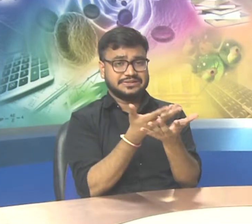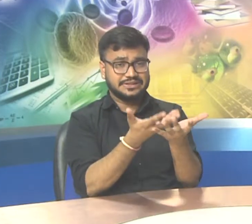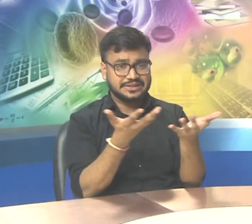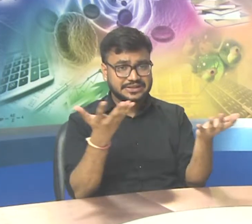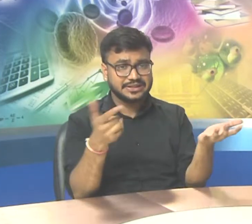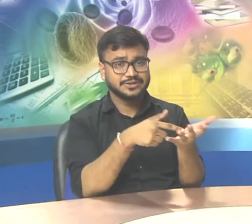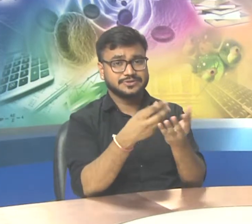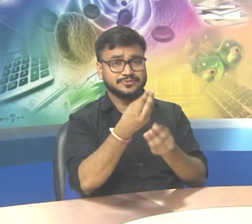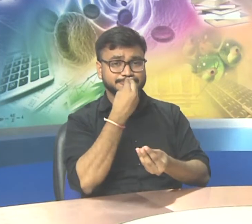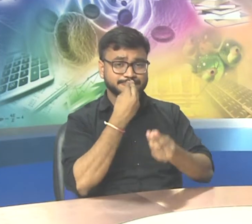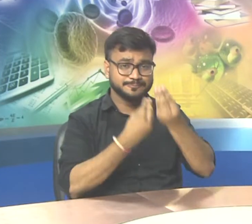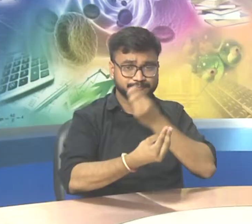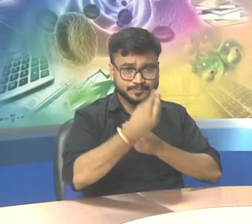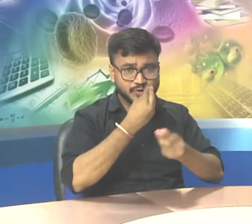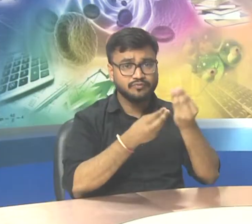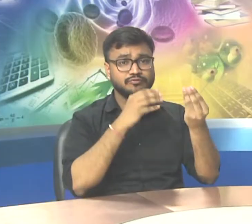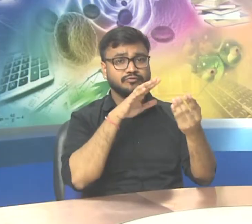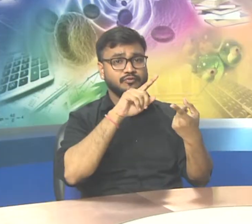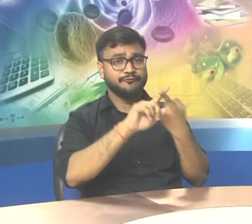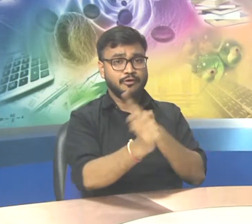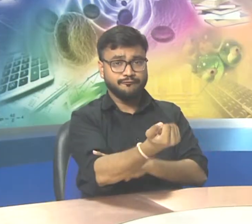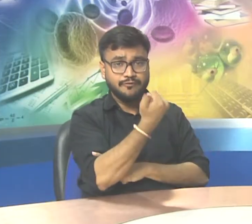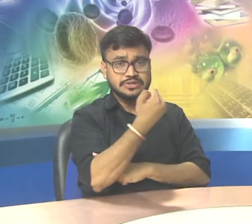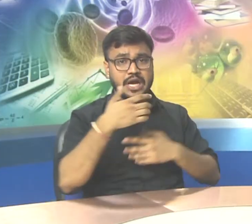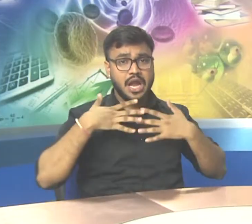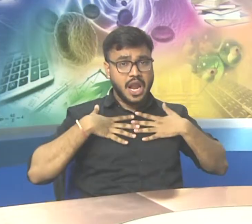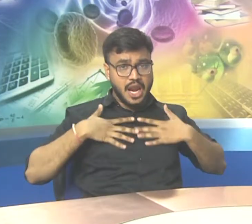First, we have seen that food provides us energy.